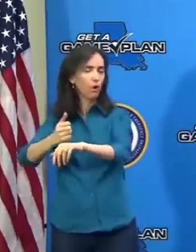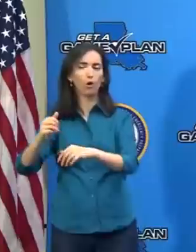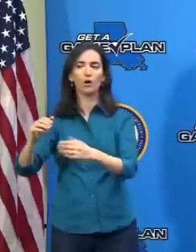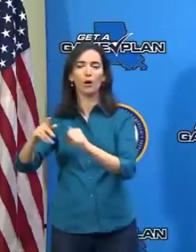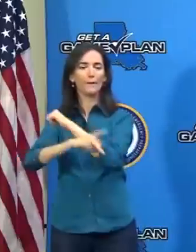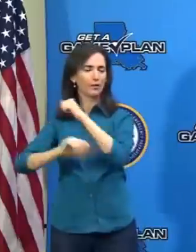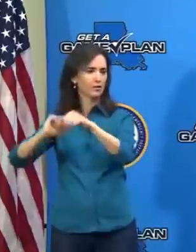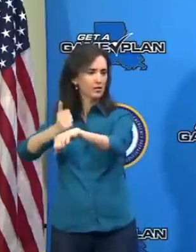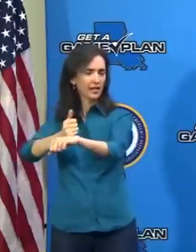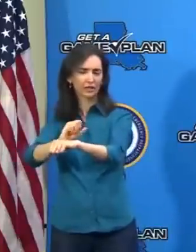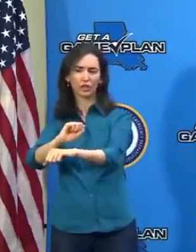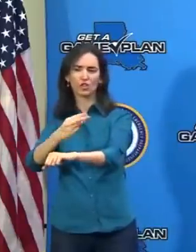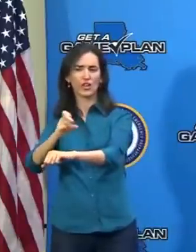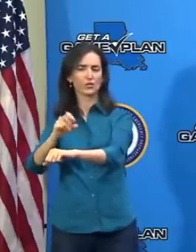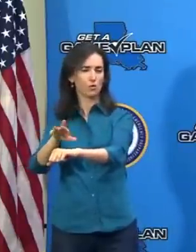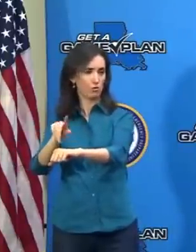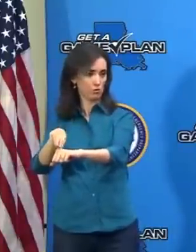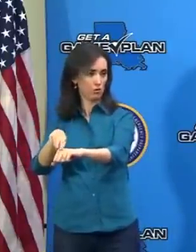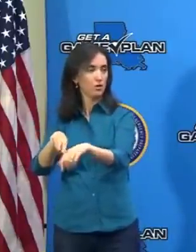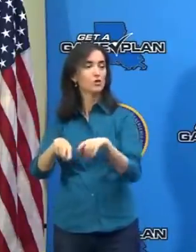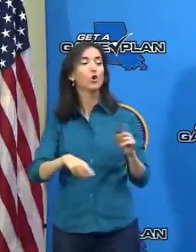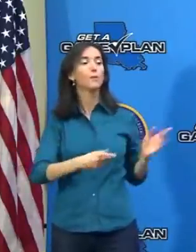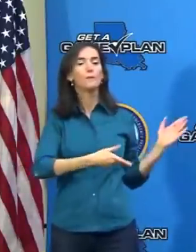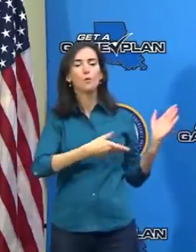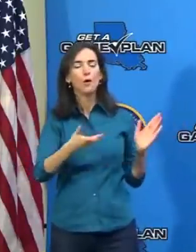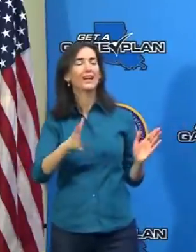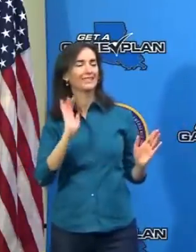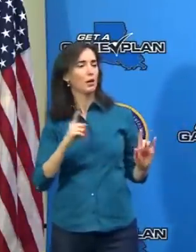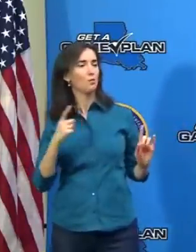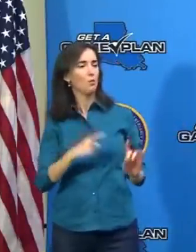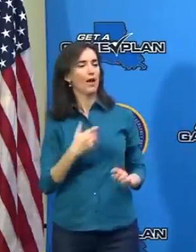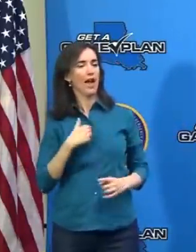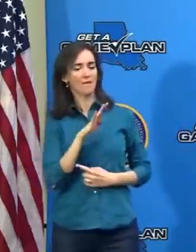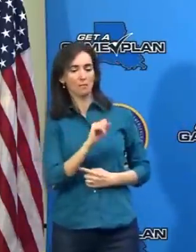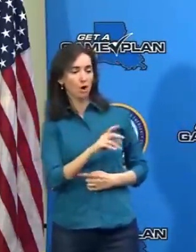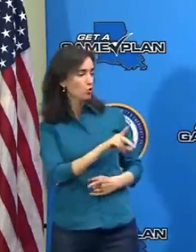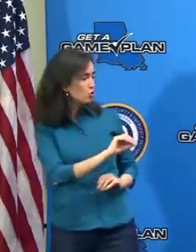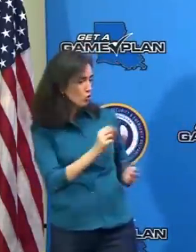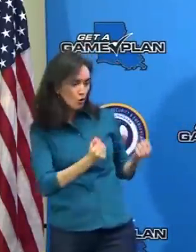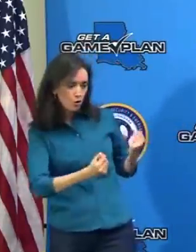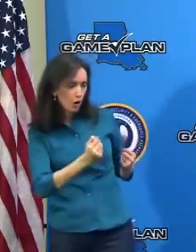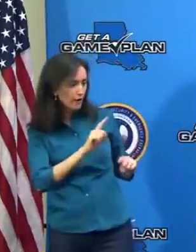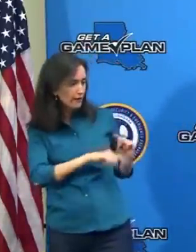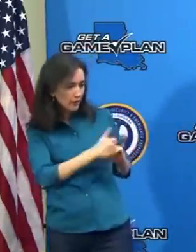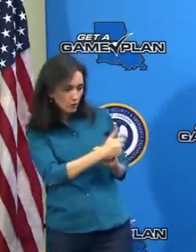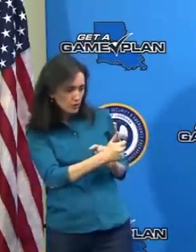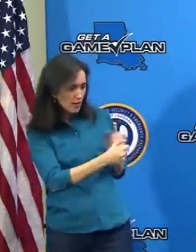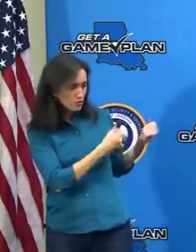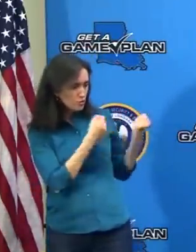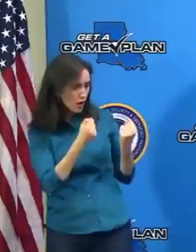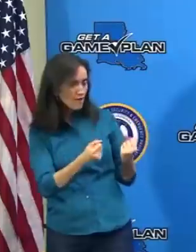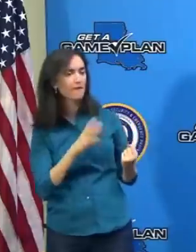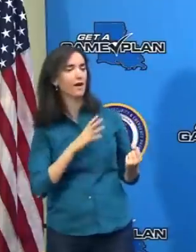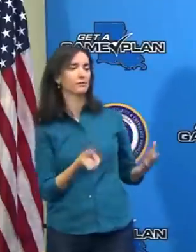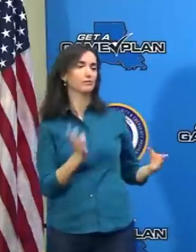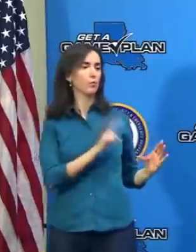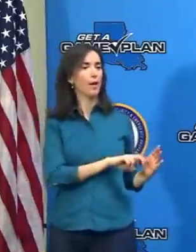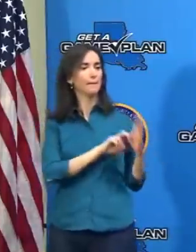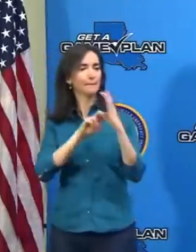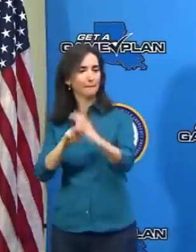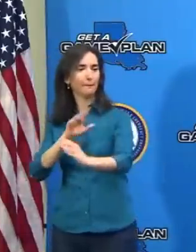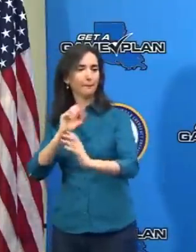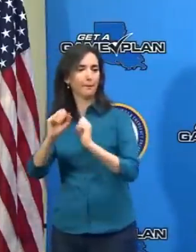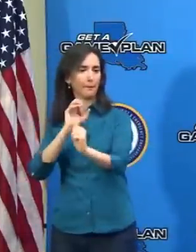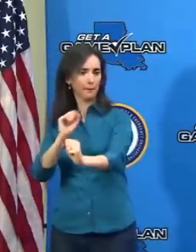of these buses if they don't have the ability to transport themselves. And so we are already coordinating with all of